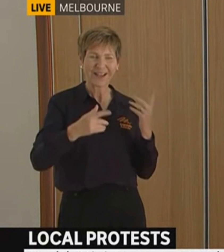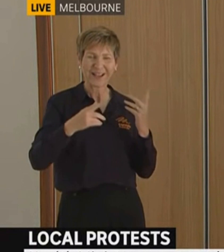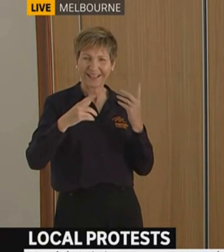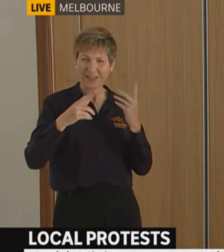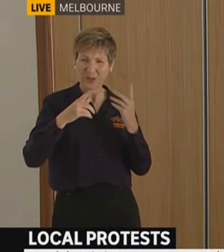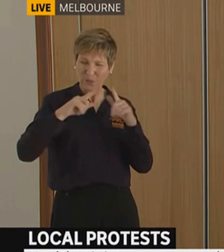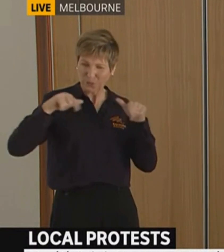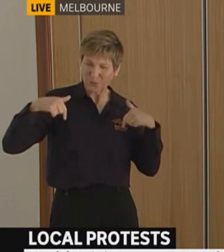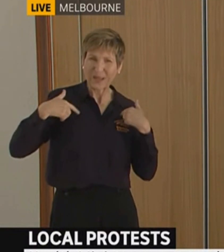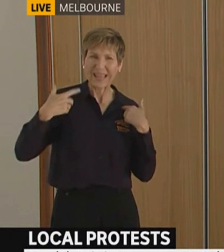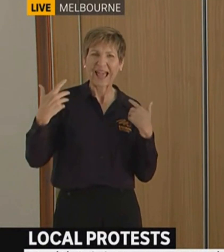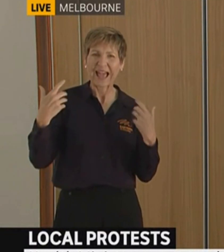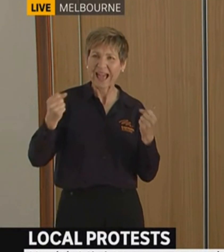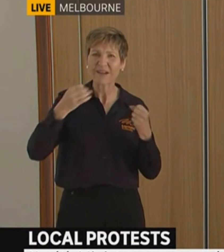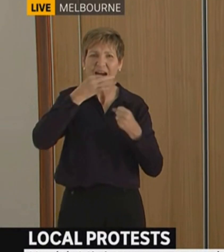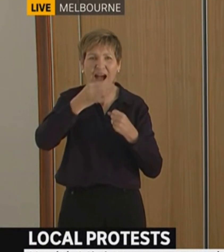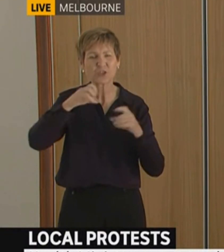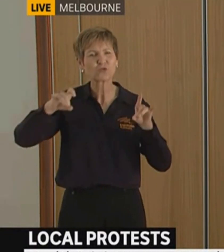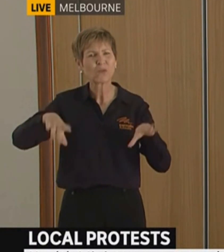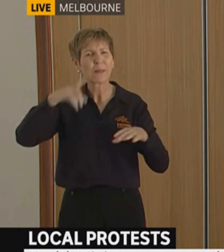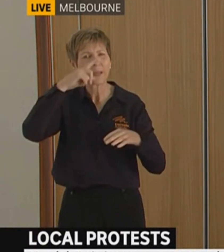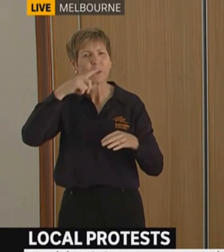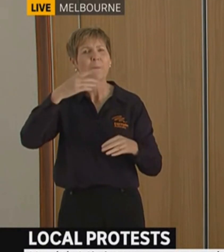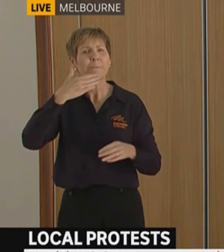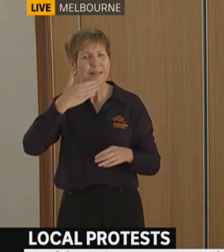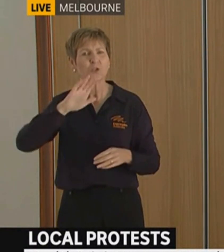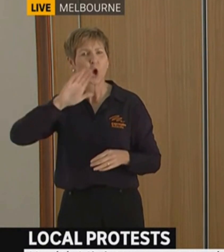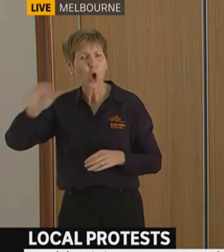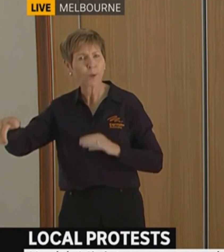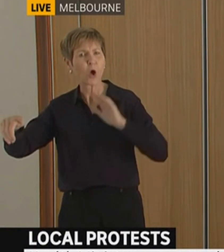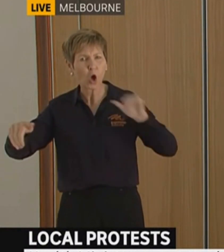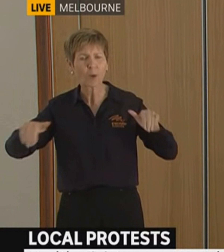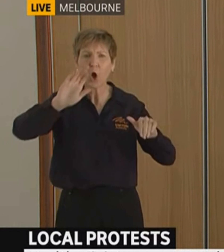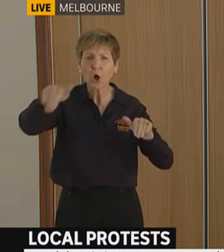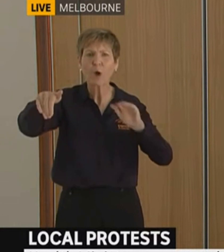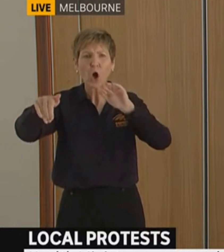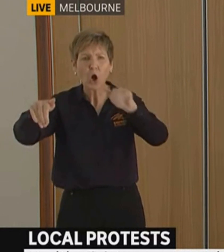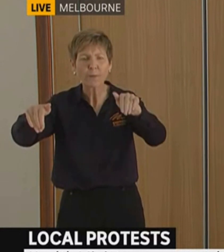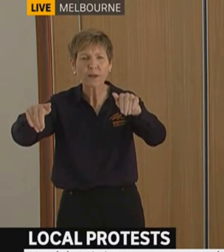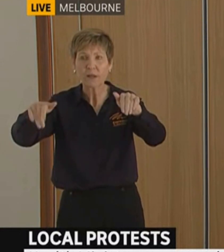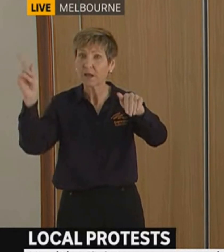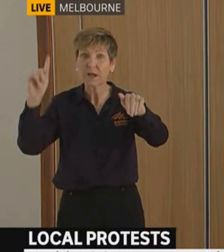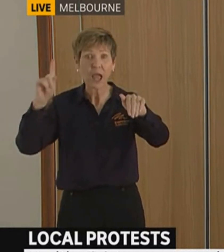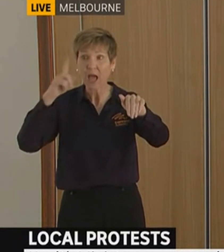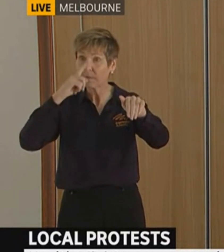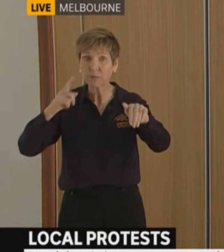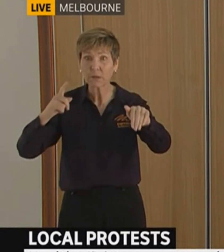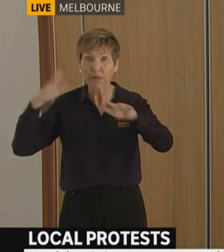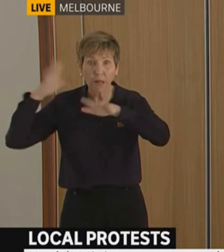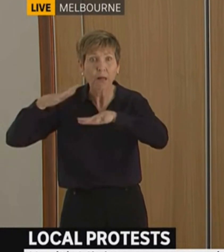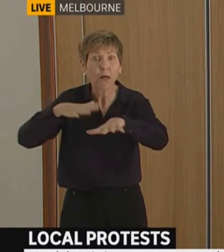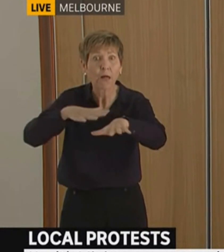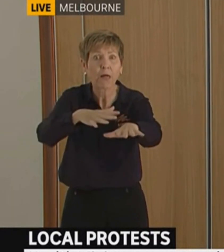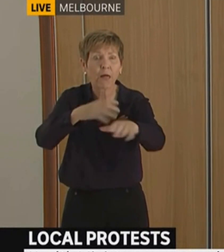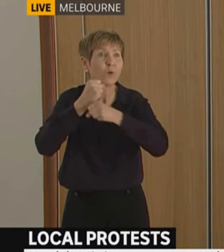so far? So we believe that it's fundamentally important for people to be able to express their